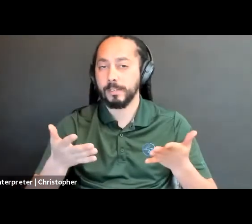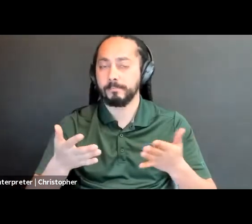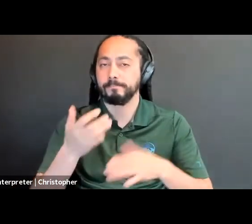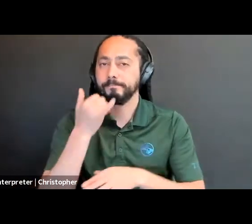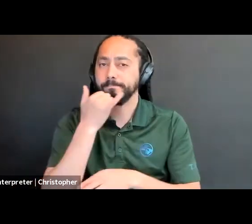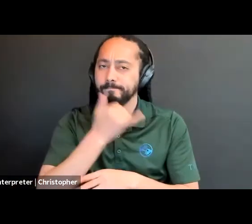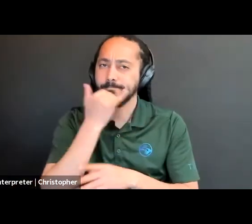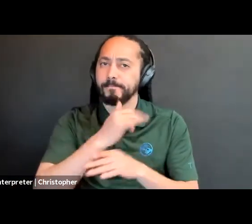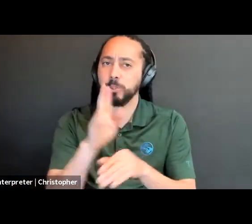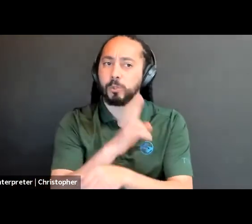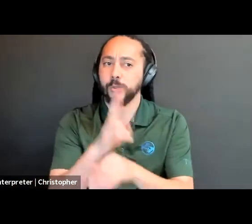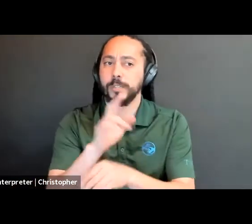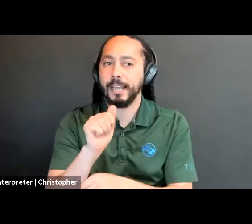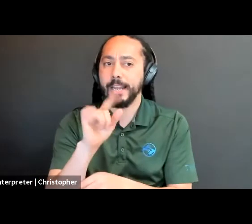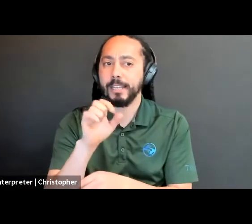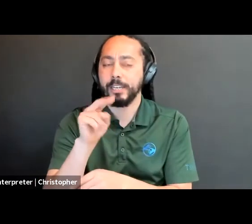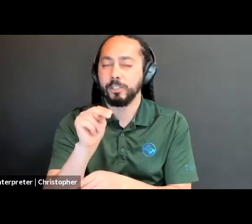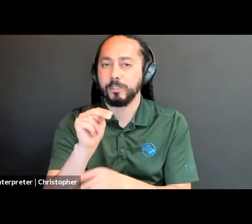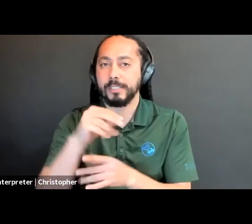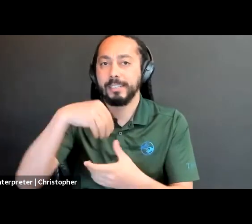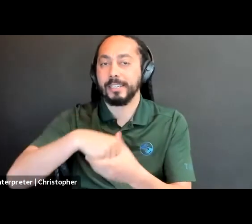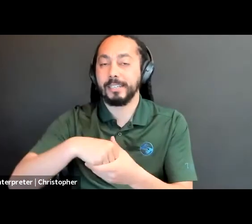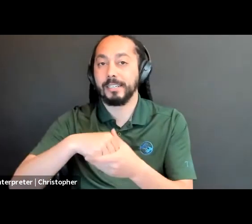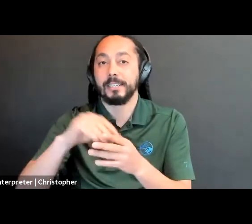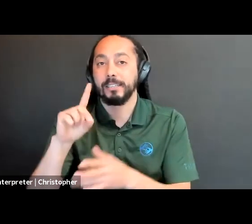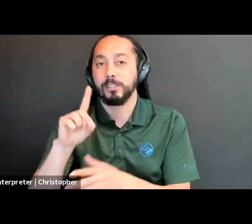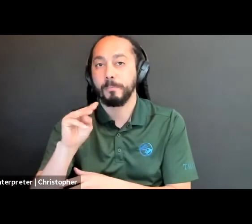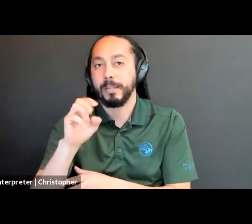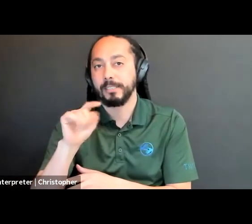alienation in domestic violence cases.